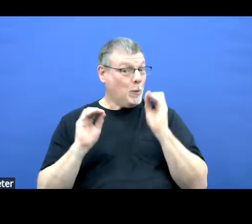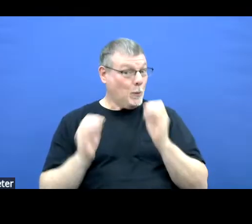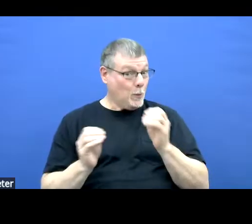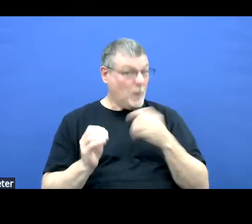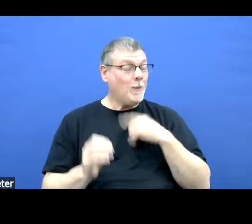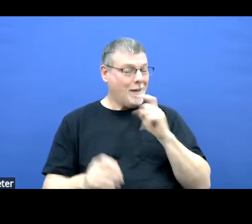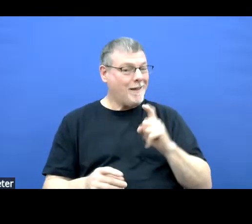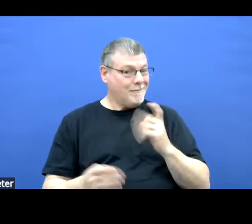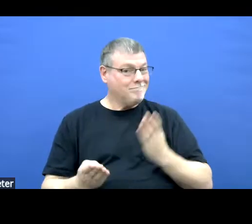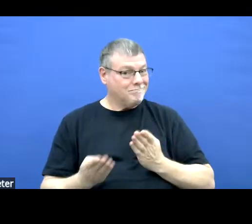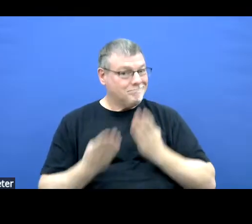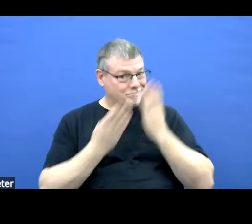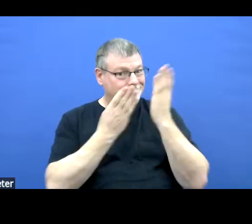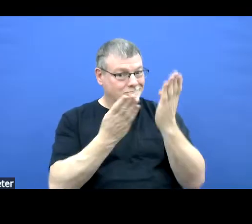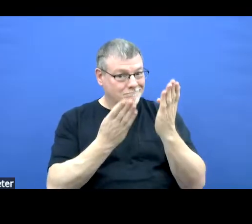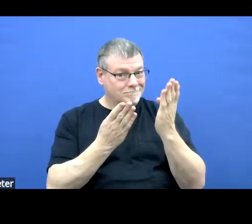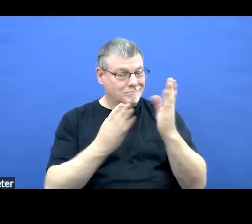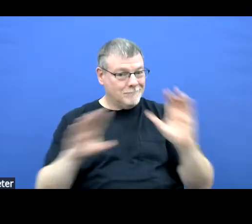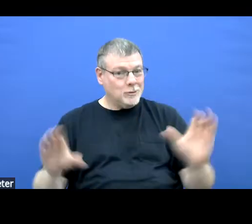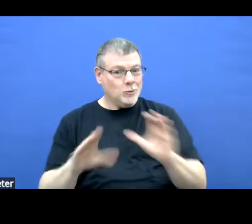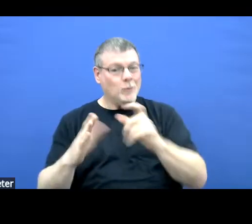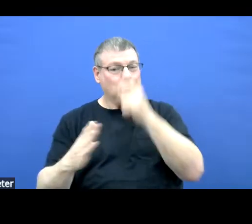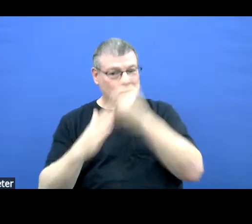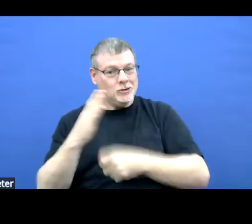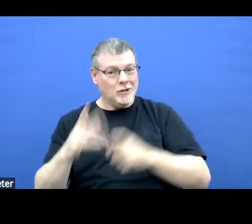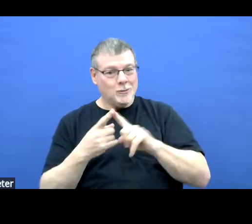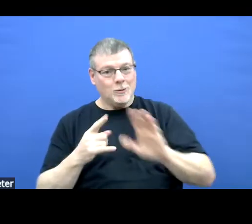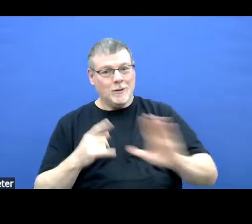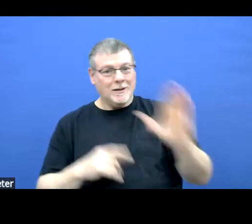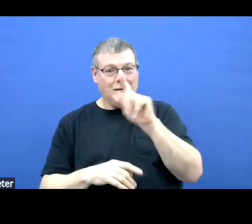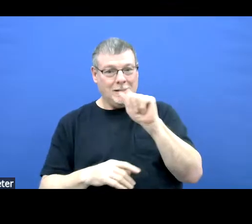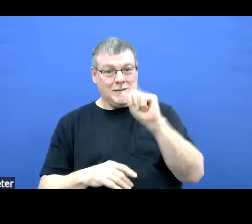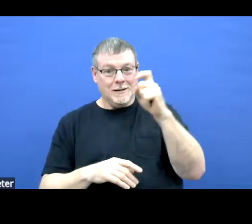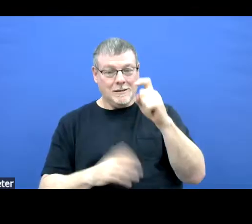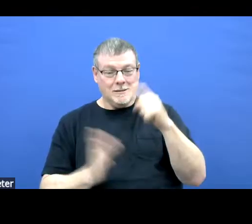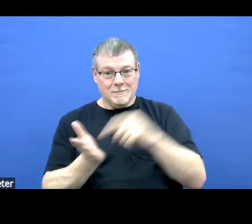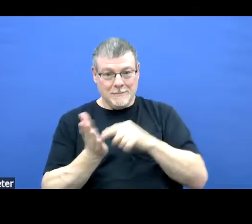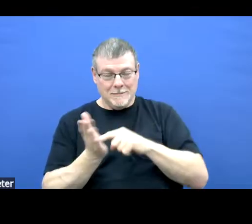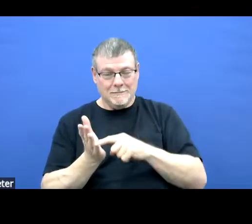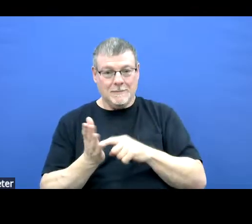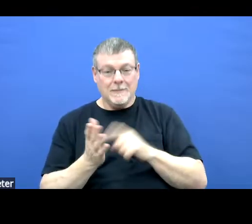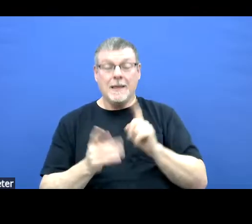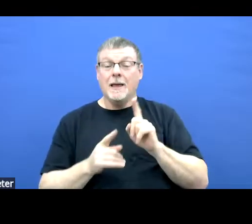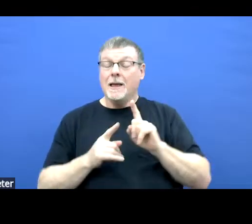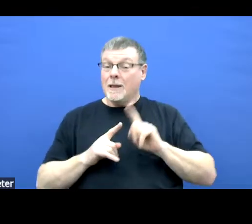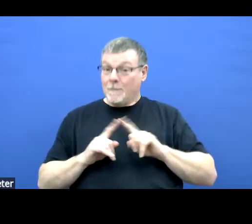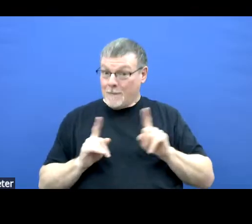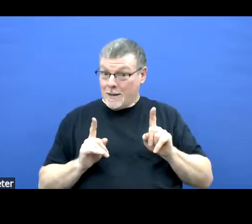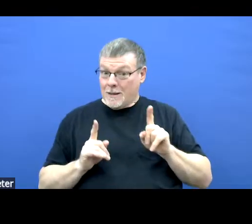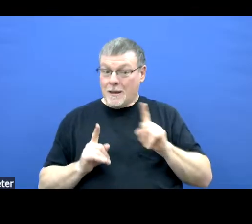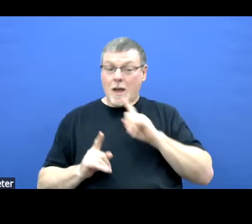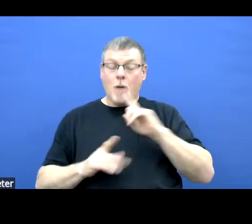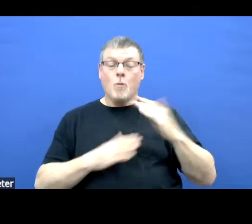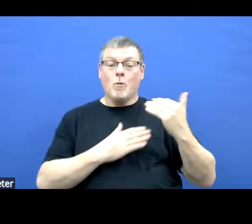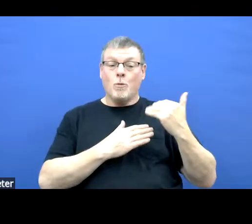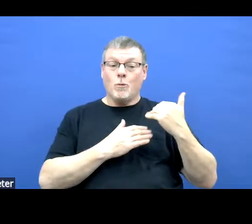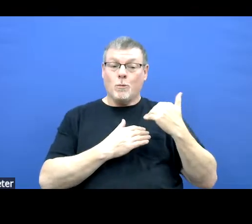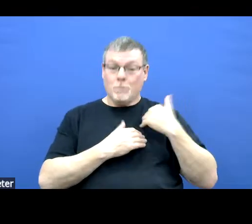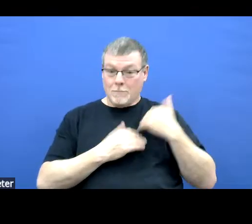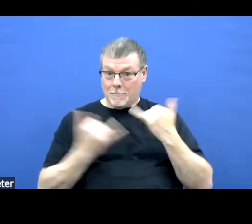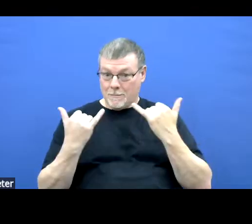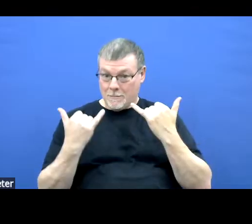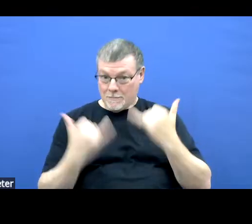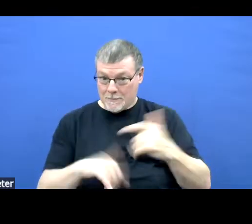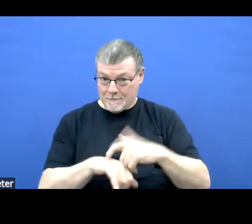had to go in and do it and charge it to their tax bill. But they actually were responsive this time.